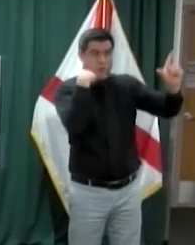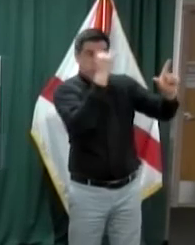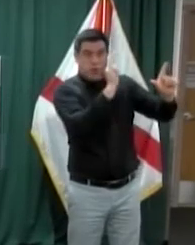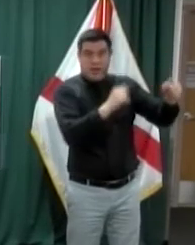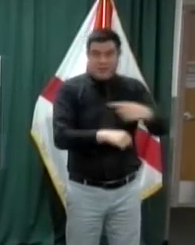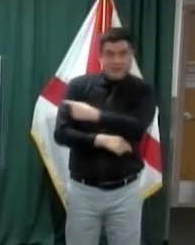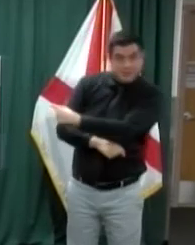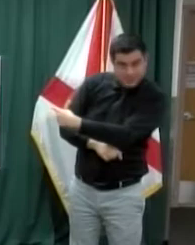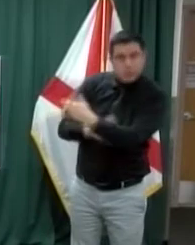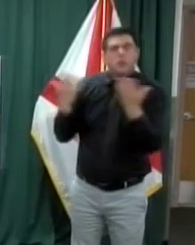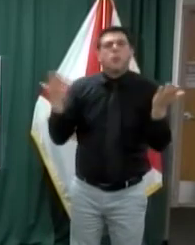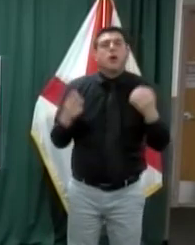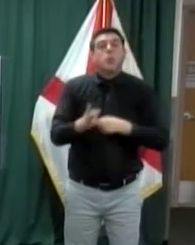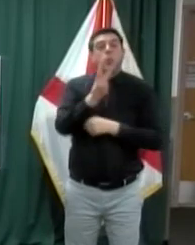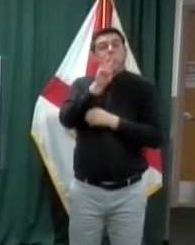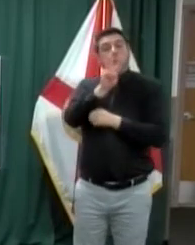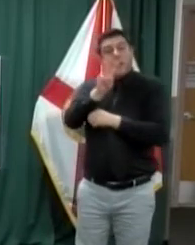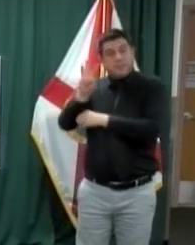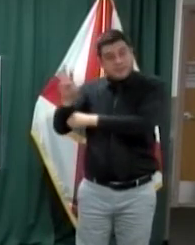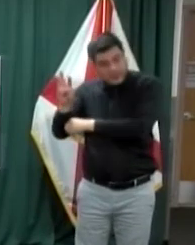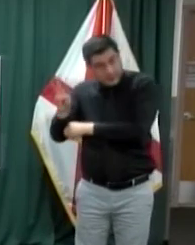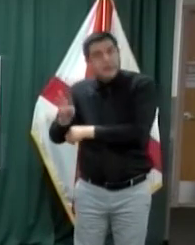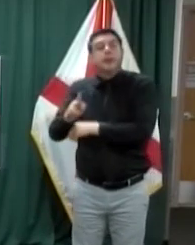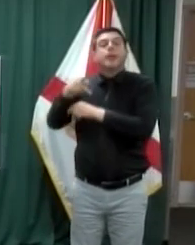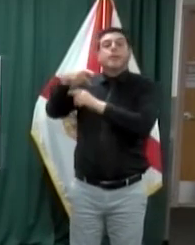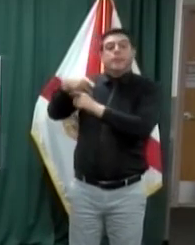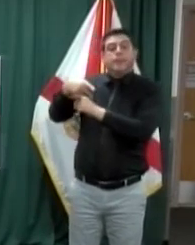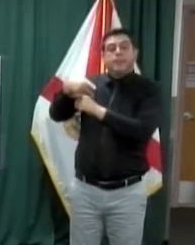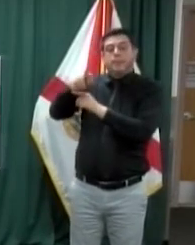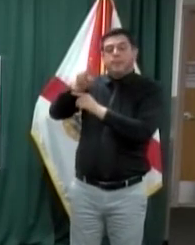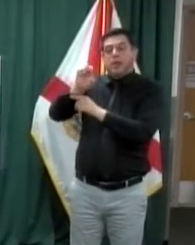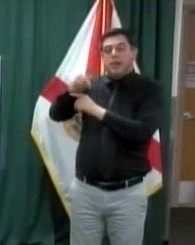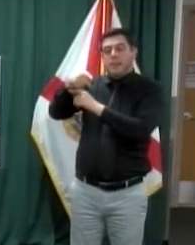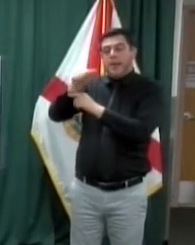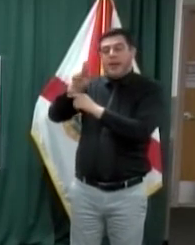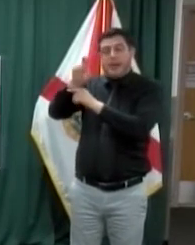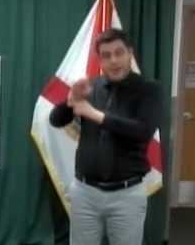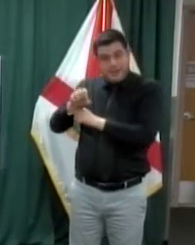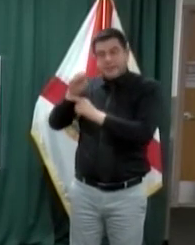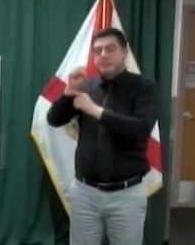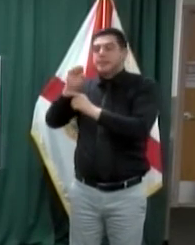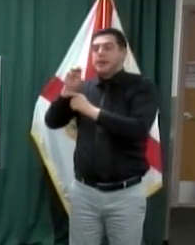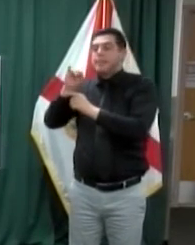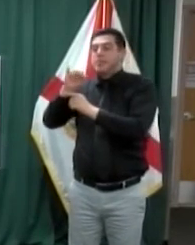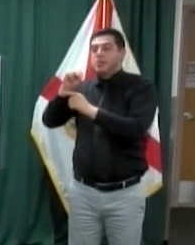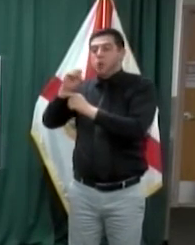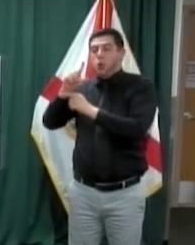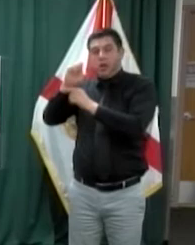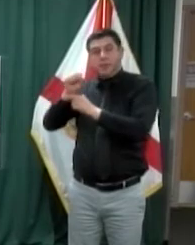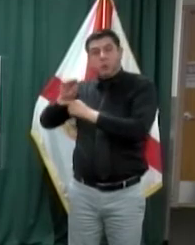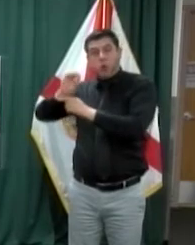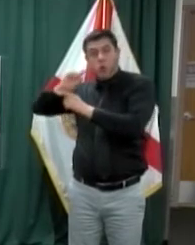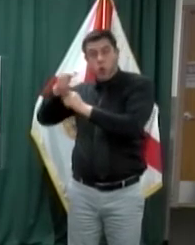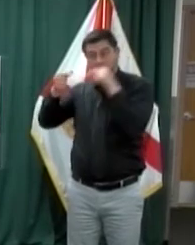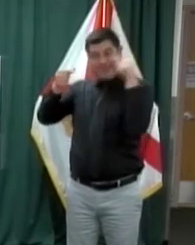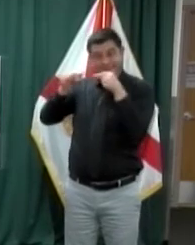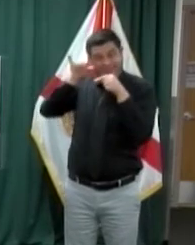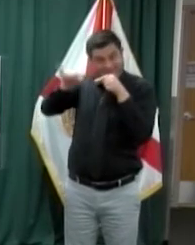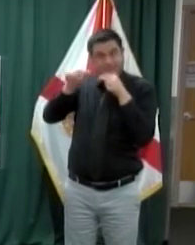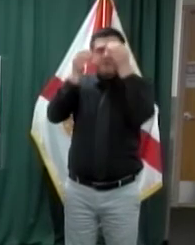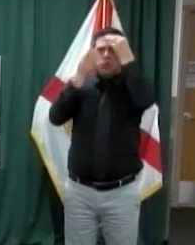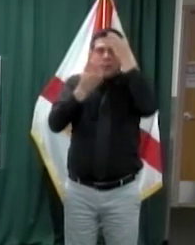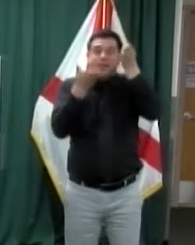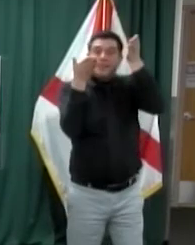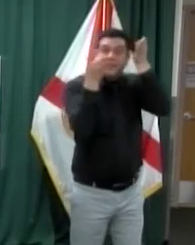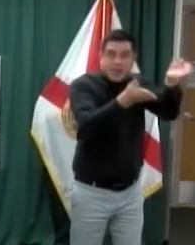prepareseminole.org. At the very top of the page, on the home page, you'll see a banner. If you click on it, you will see the new COVID dashboard,